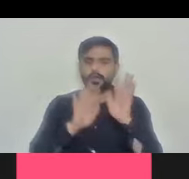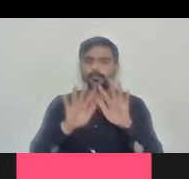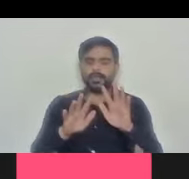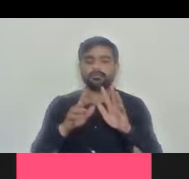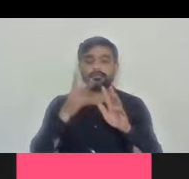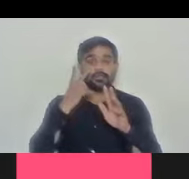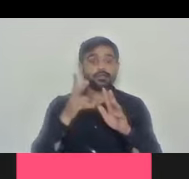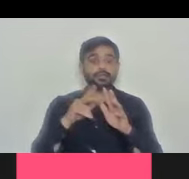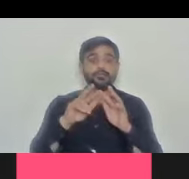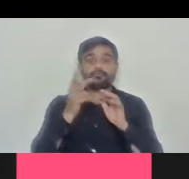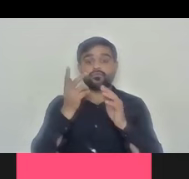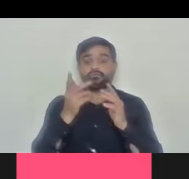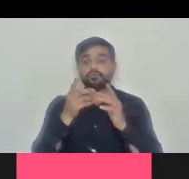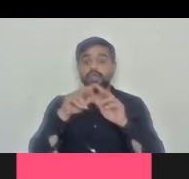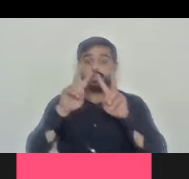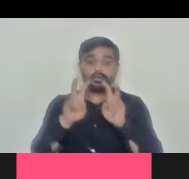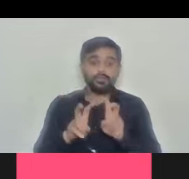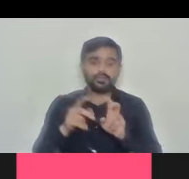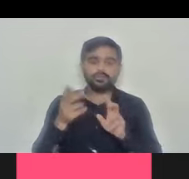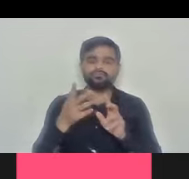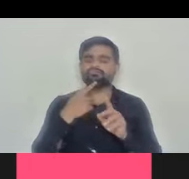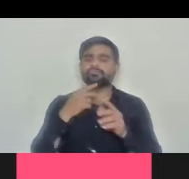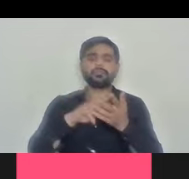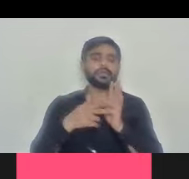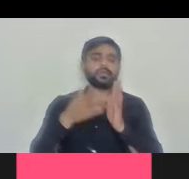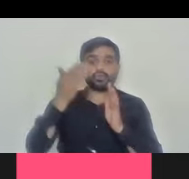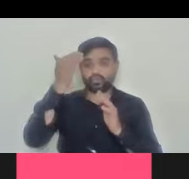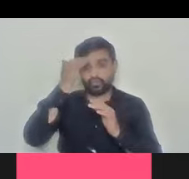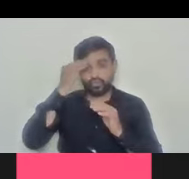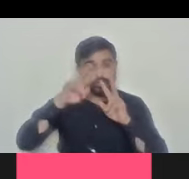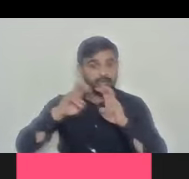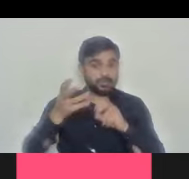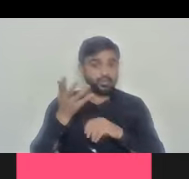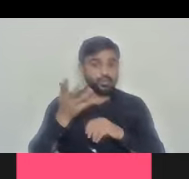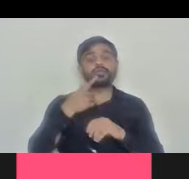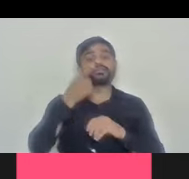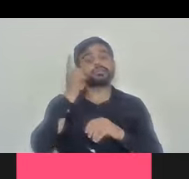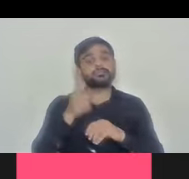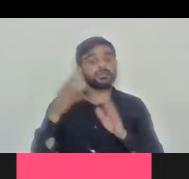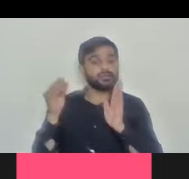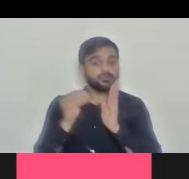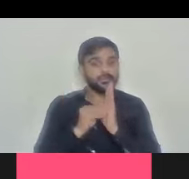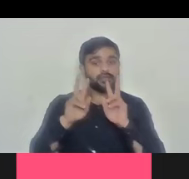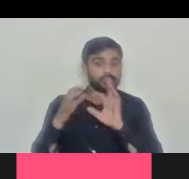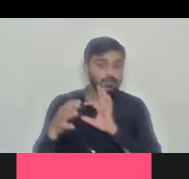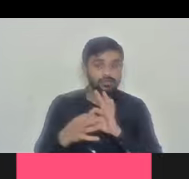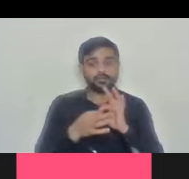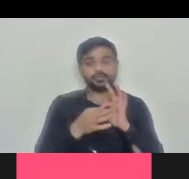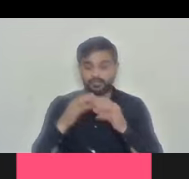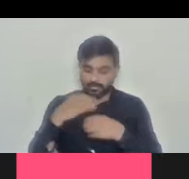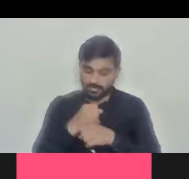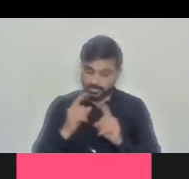set definition or definition in the sense you know what research is, and it has to be scientific and rigorous and